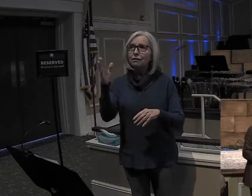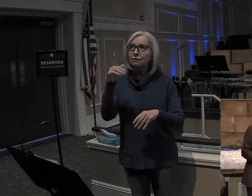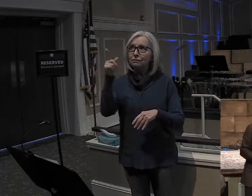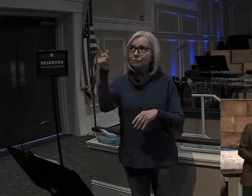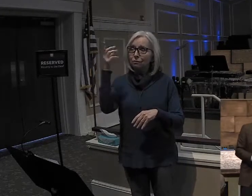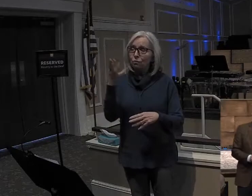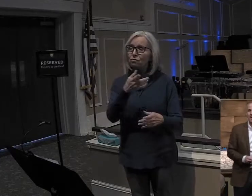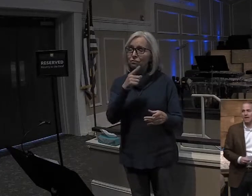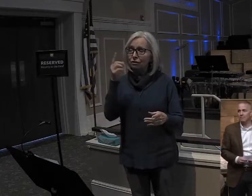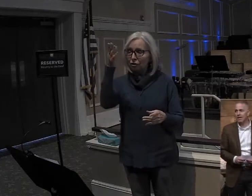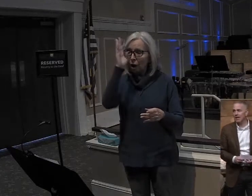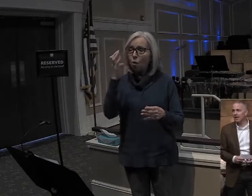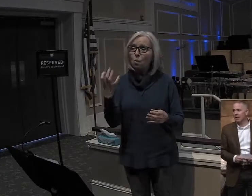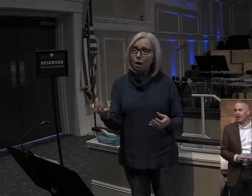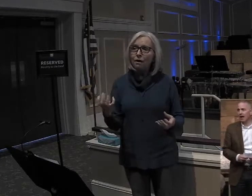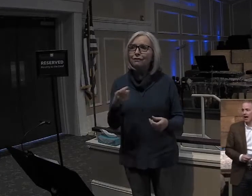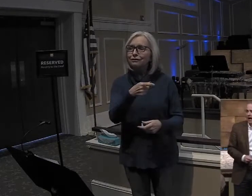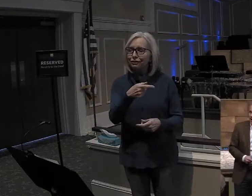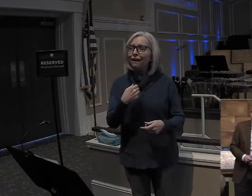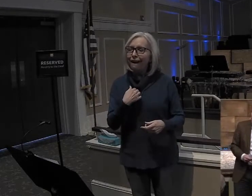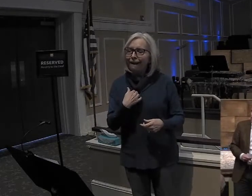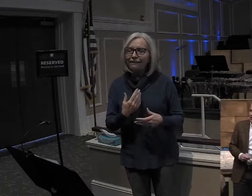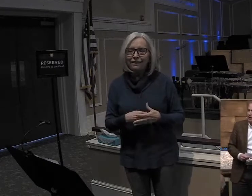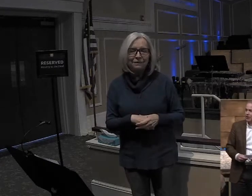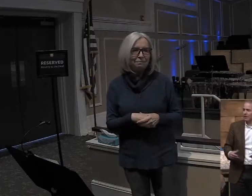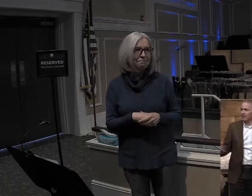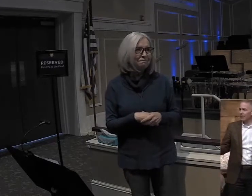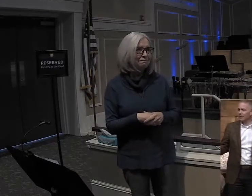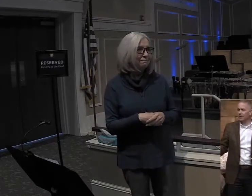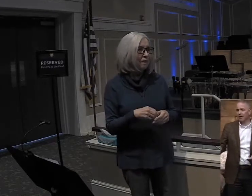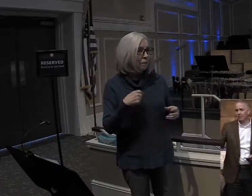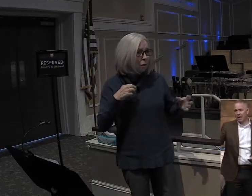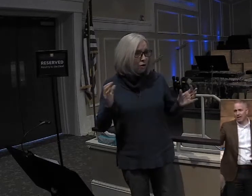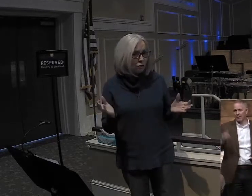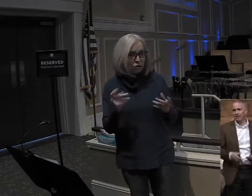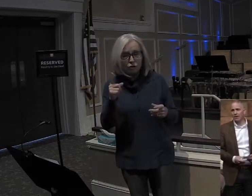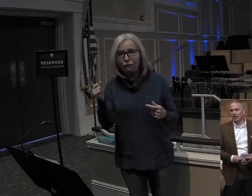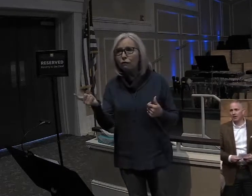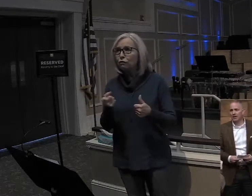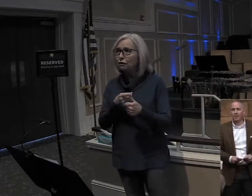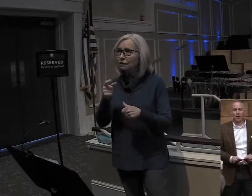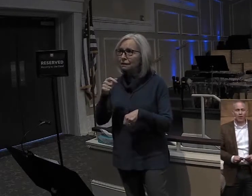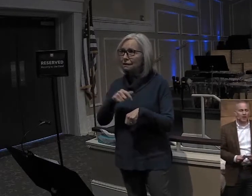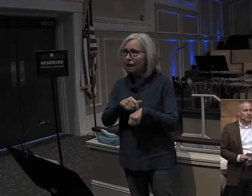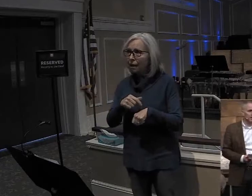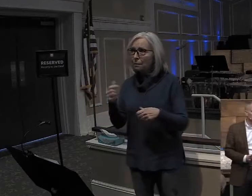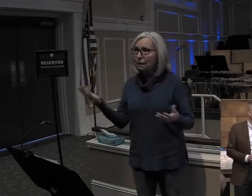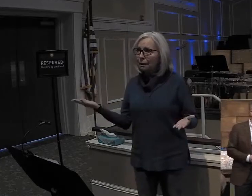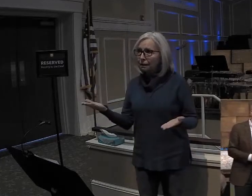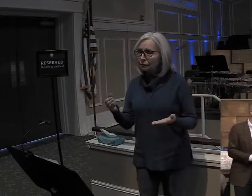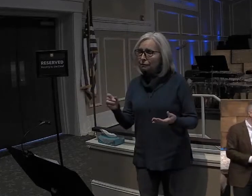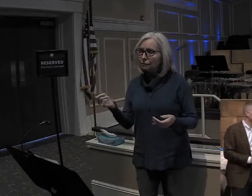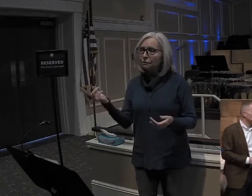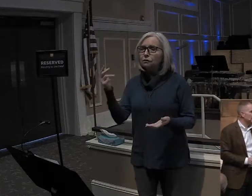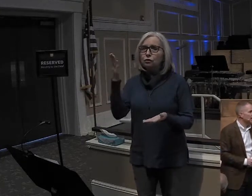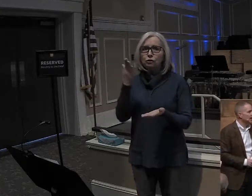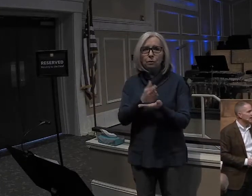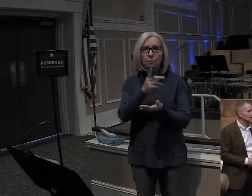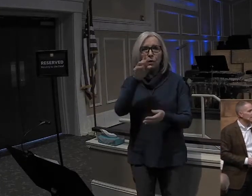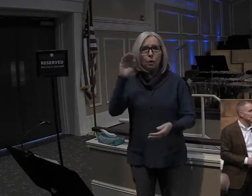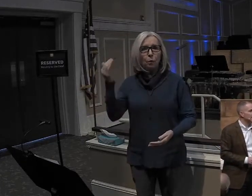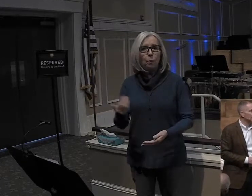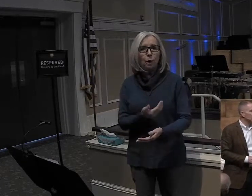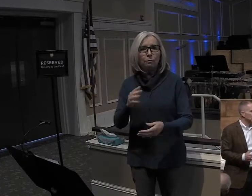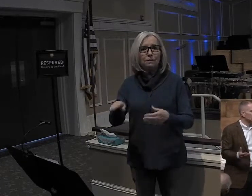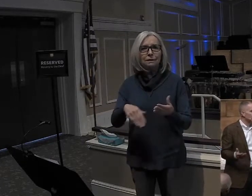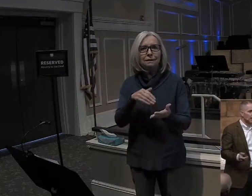house. Amen. Amen. I want to encourage you, if you're a first-time guest, stop by our Welcome Center. We do have a gift we'd like to